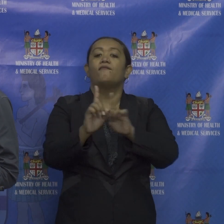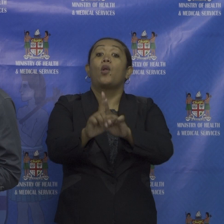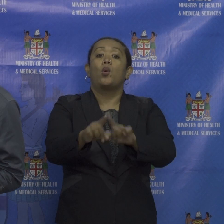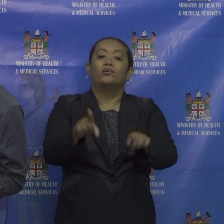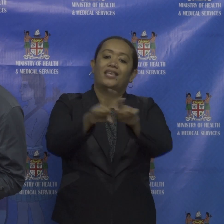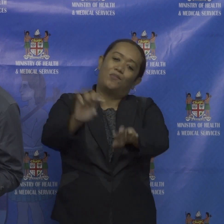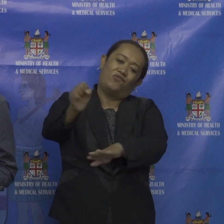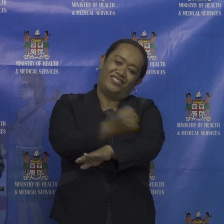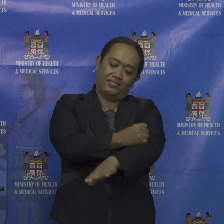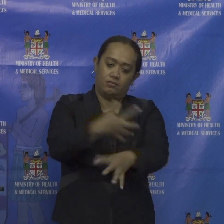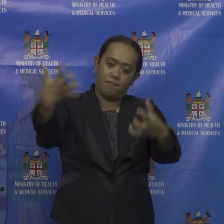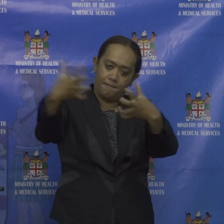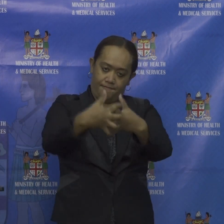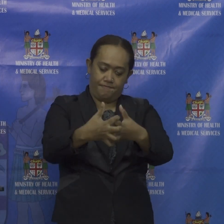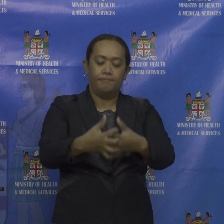countries.